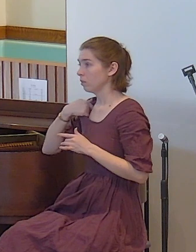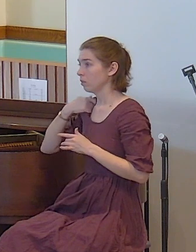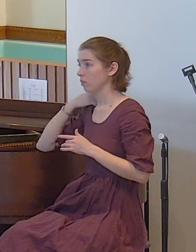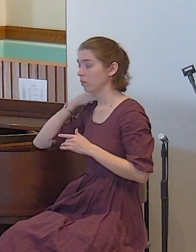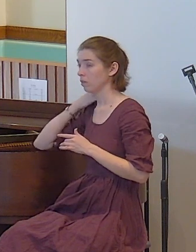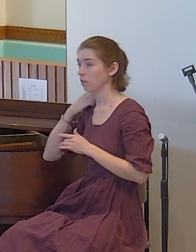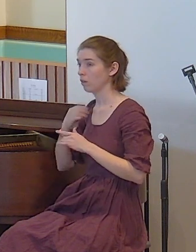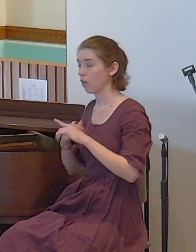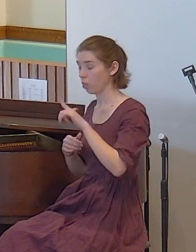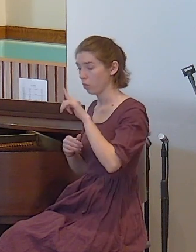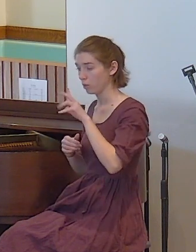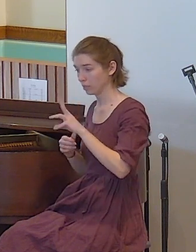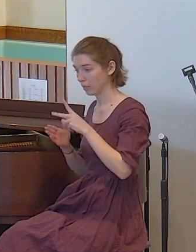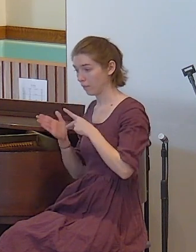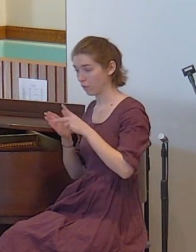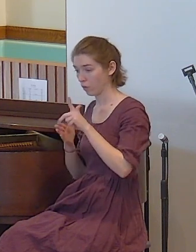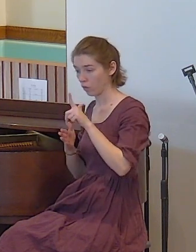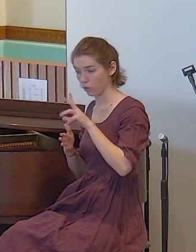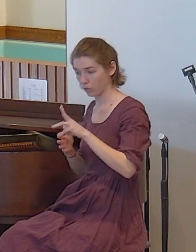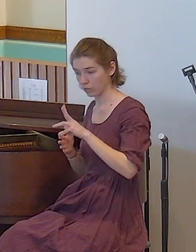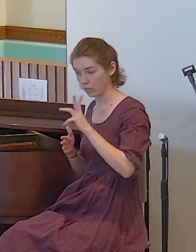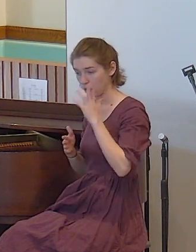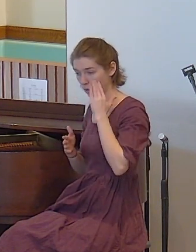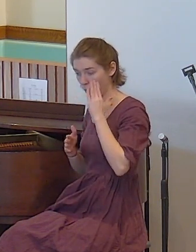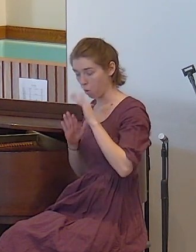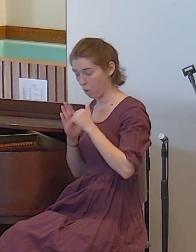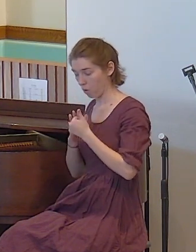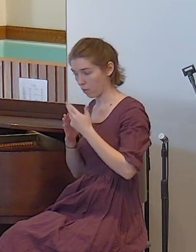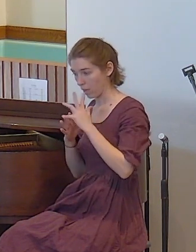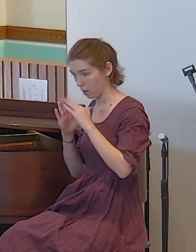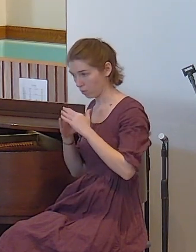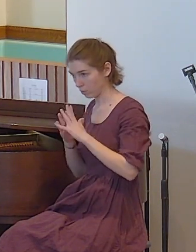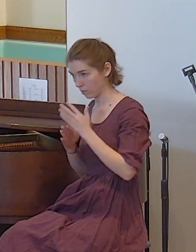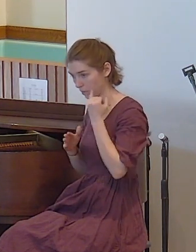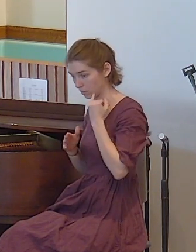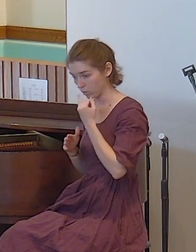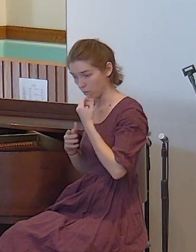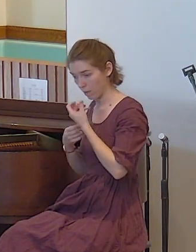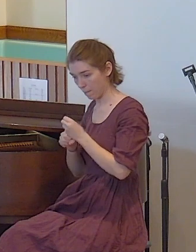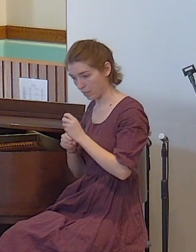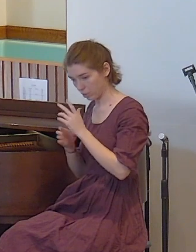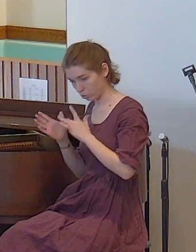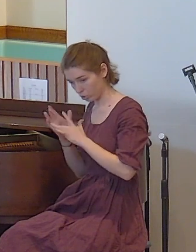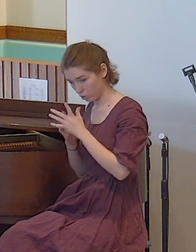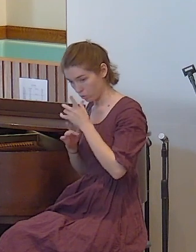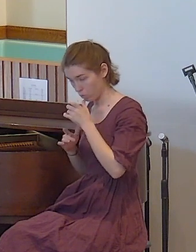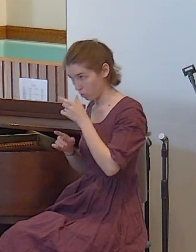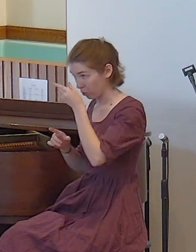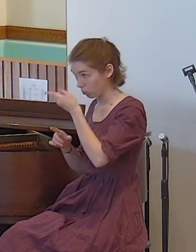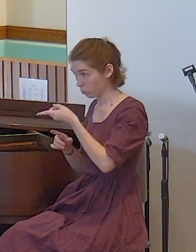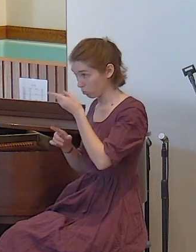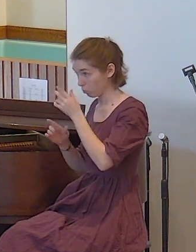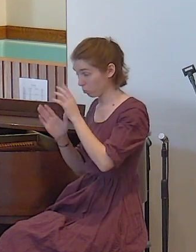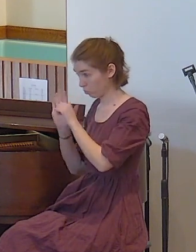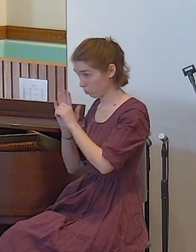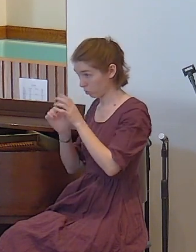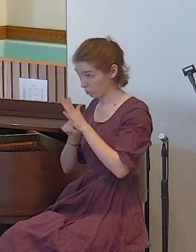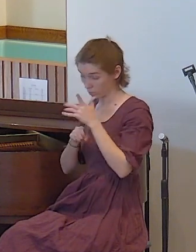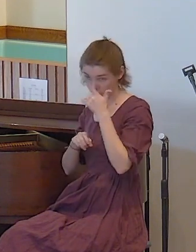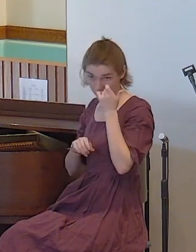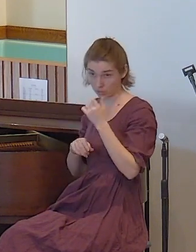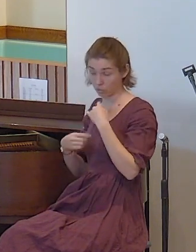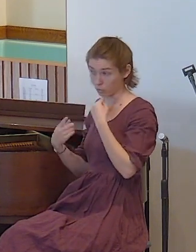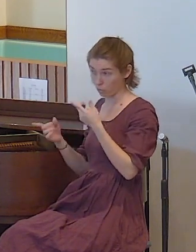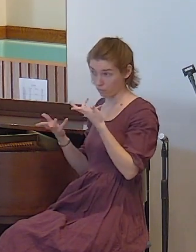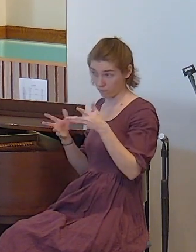Verse 36, therefore let all the house of Israel know assuredly that God has made this Jesus, whom you crucified, because he had just